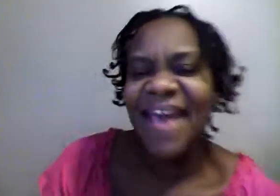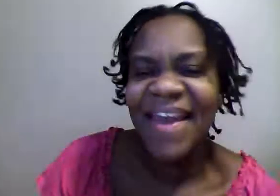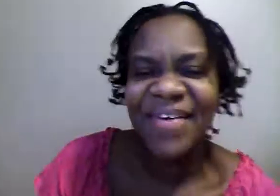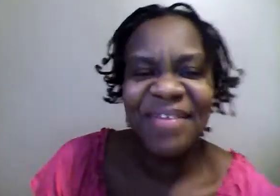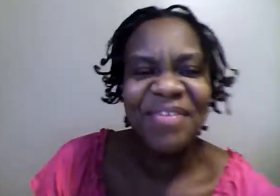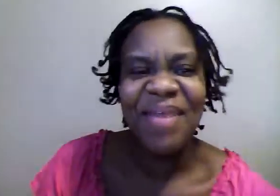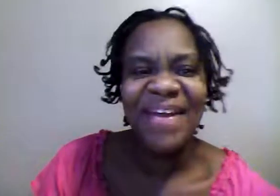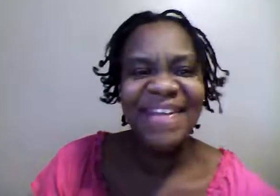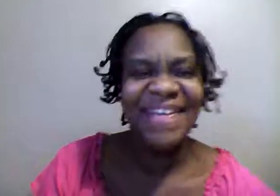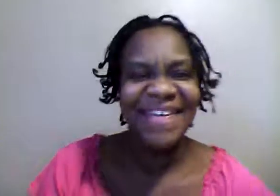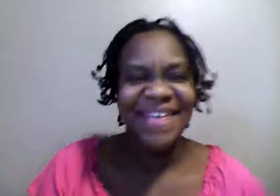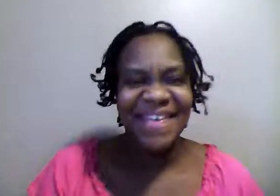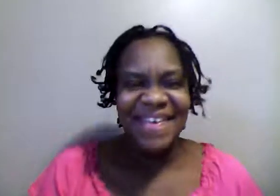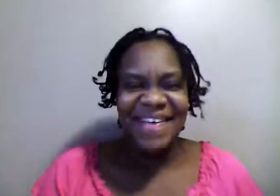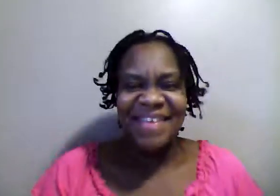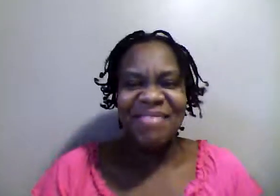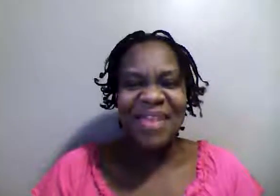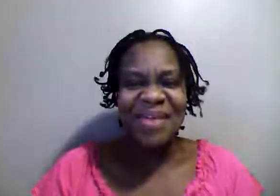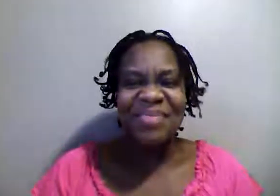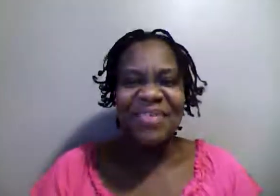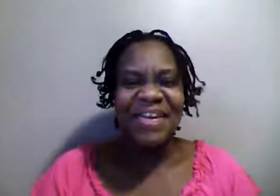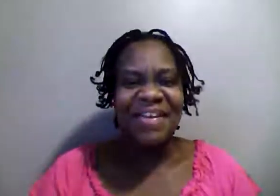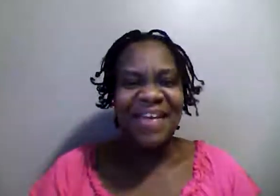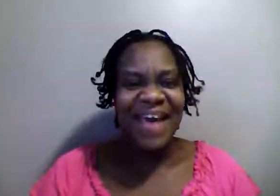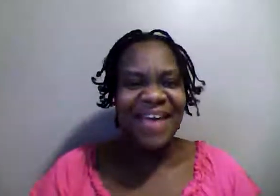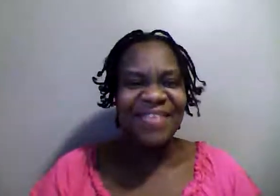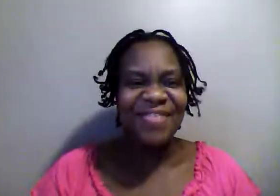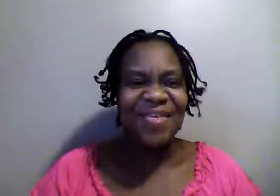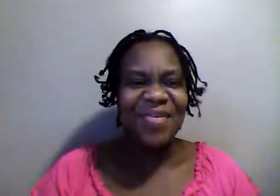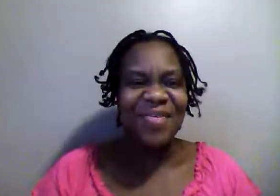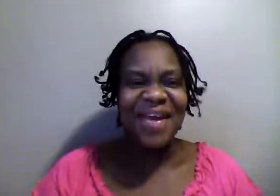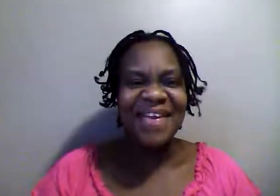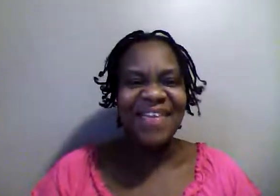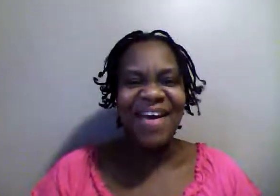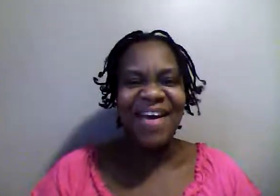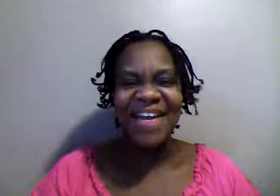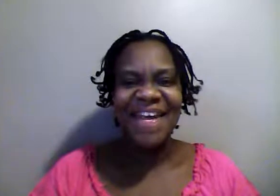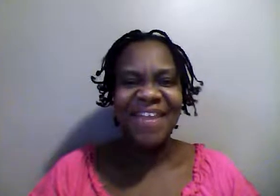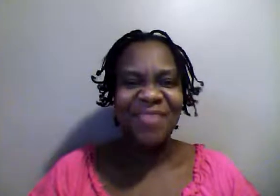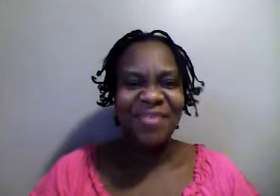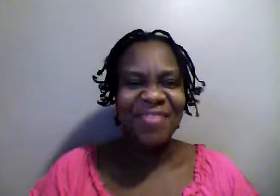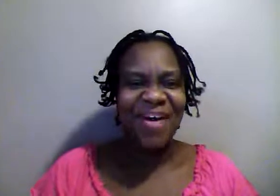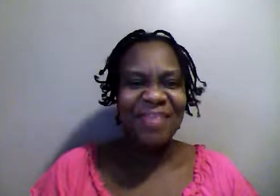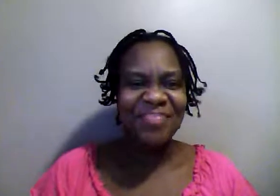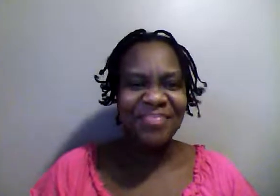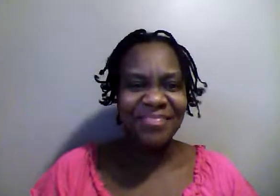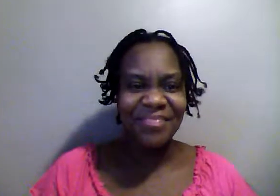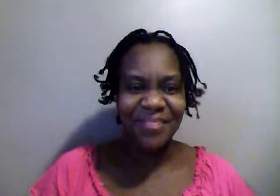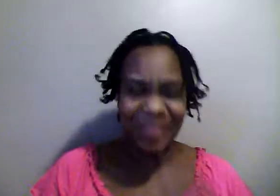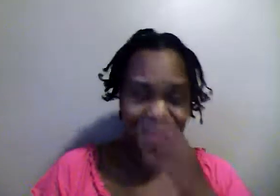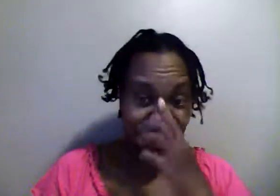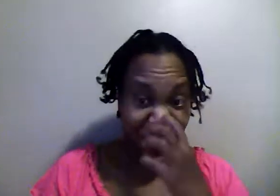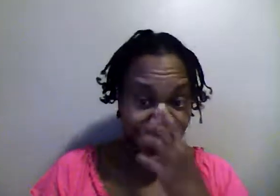Hello everyone, welcome to another live on White David Gardening and Worm Farm.